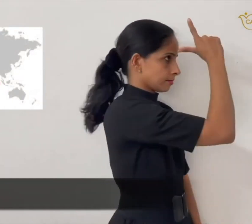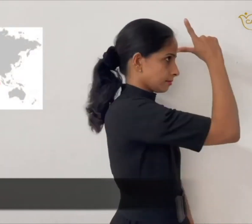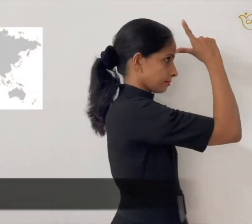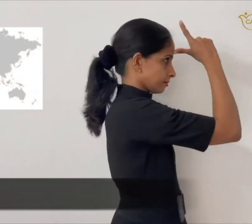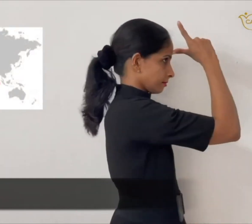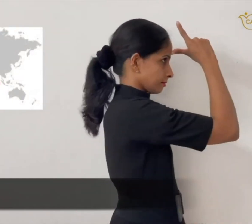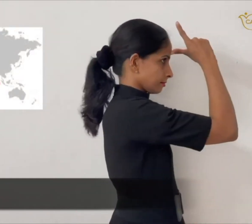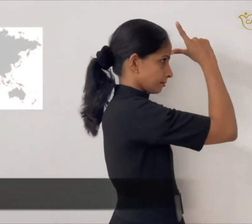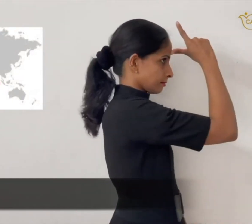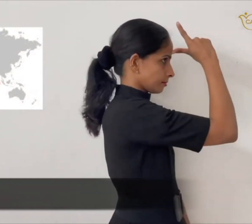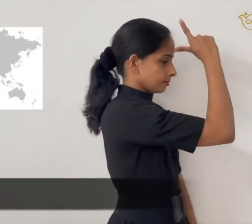Jordan,